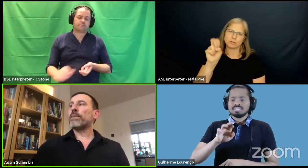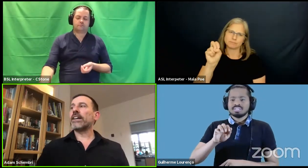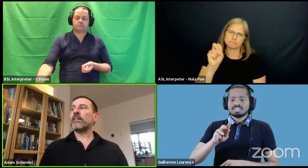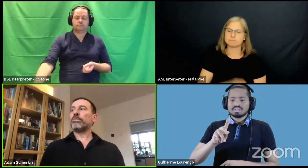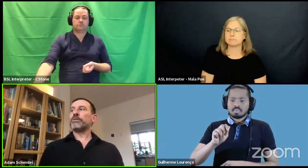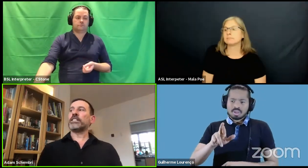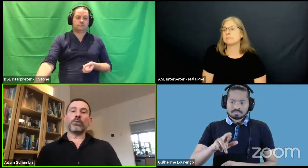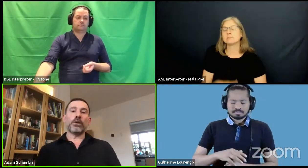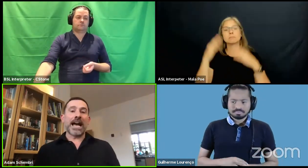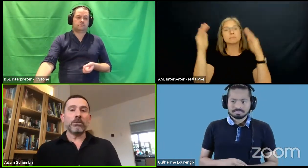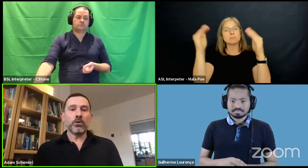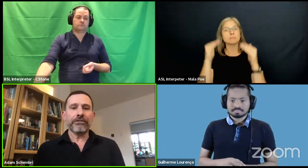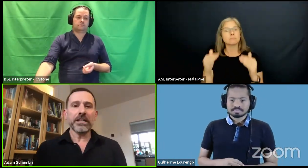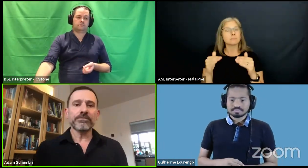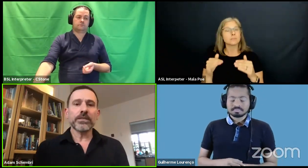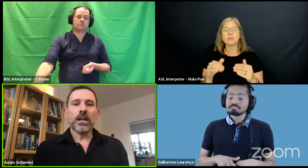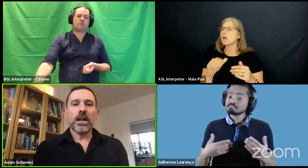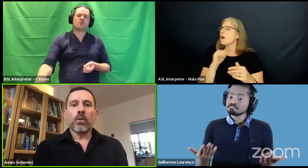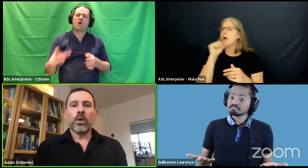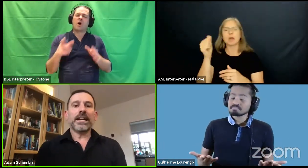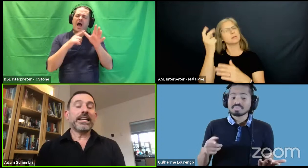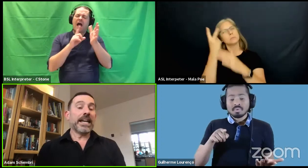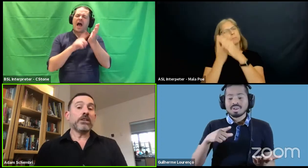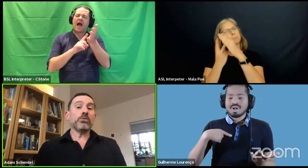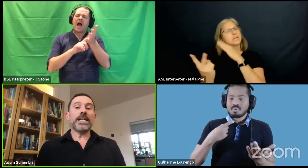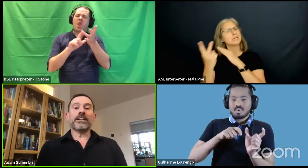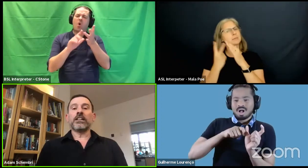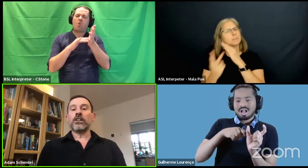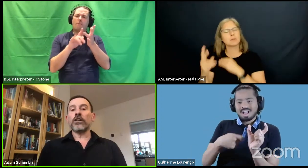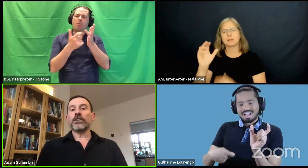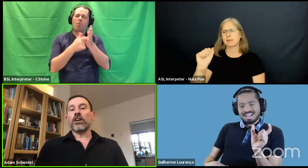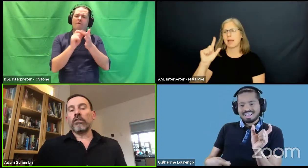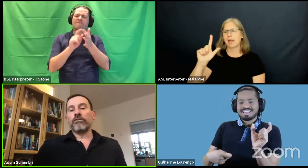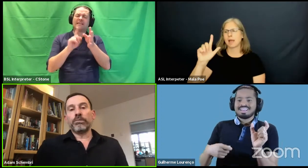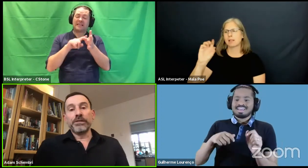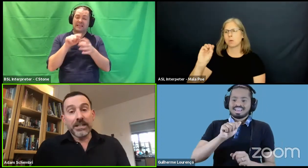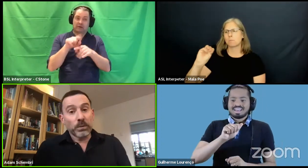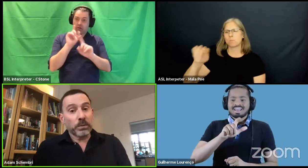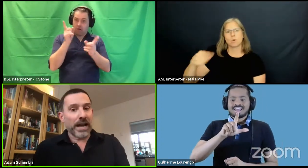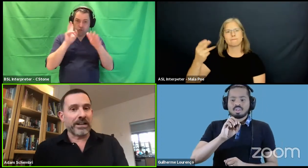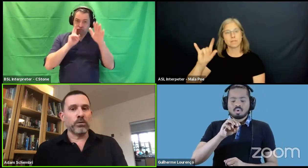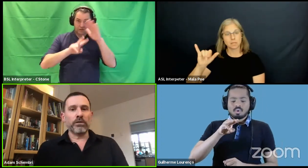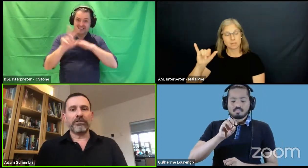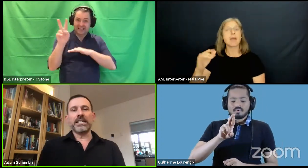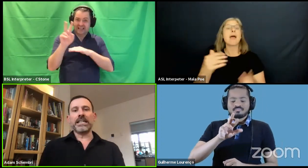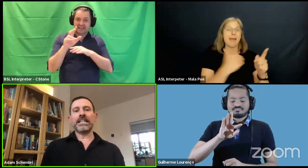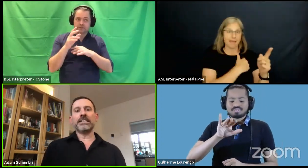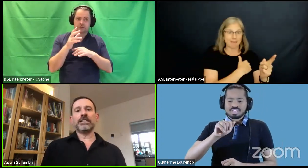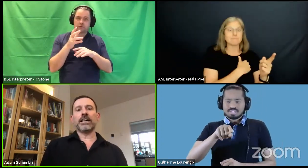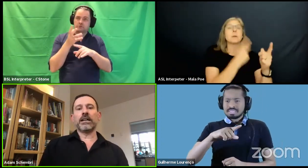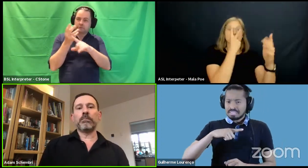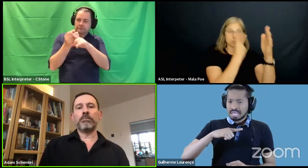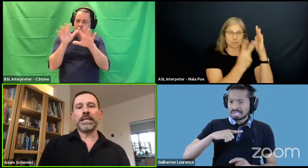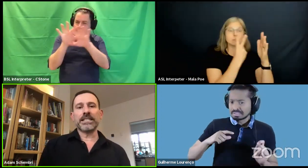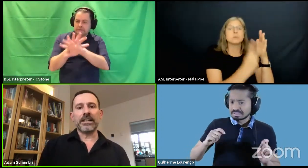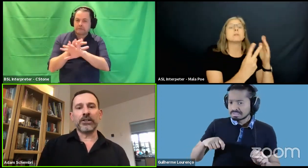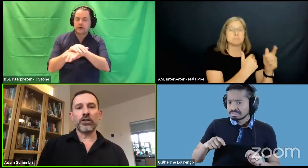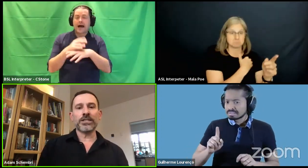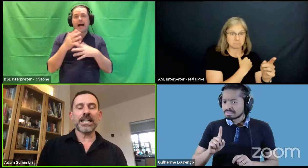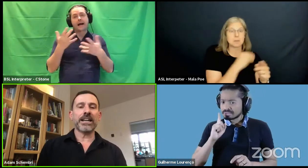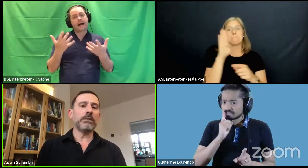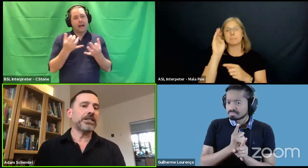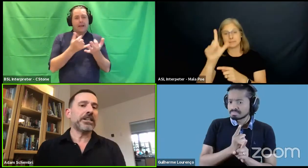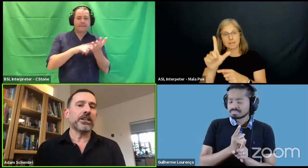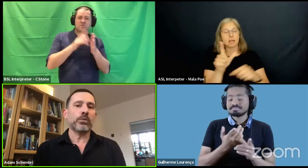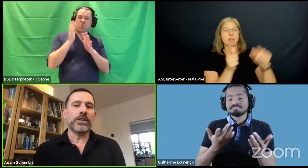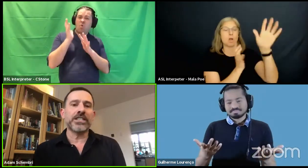What about unpredictable allomorphy? Well, again, we get a lot of predictable allomorphy in BSL and